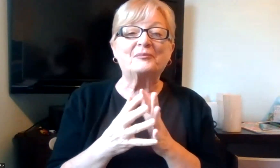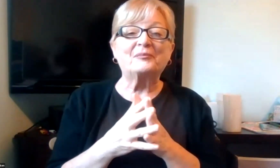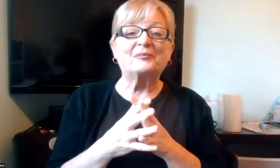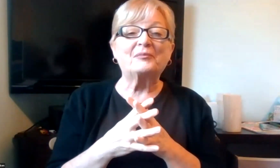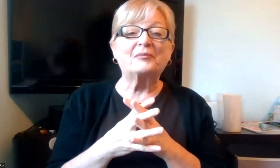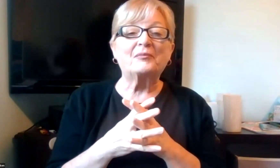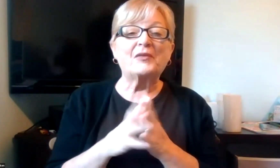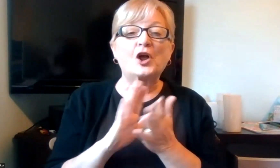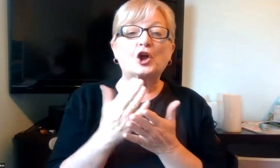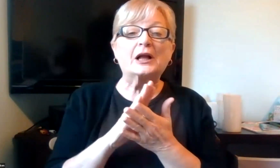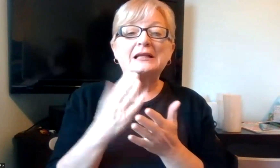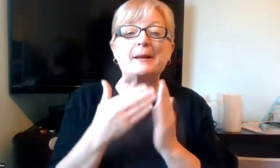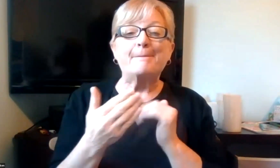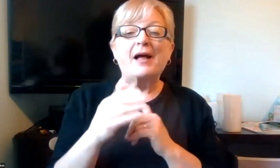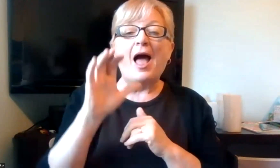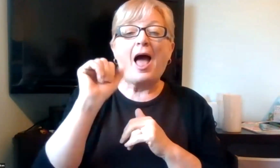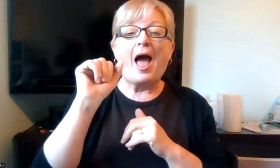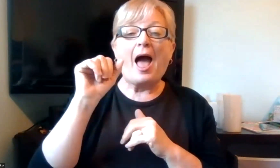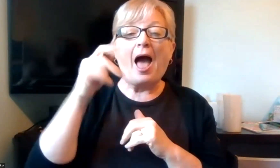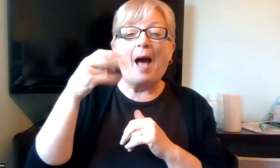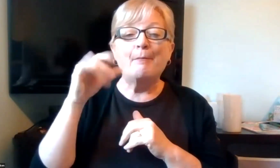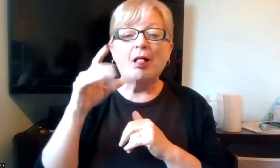Cooking some apple bake here. Let me.